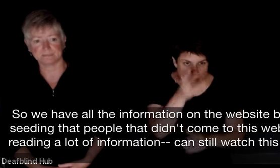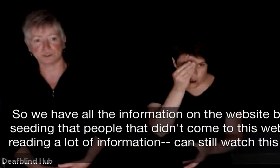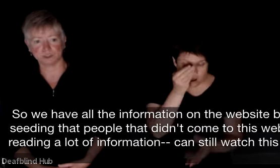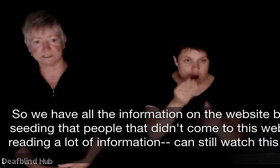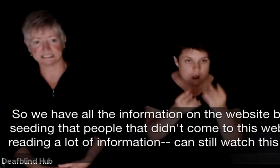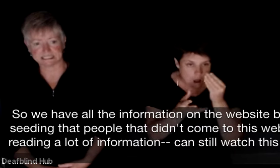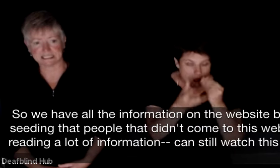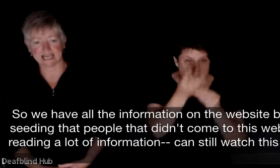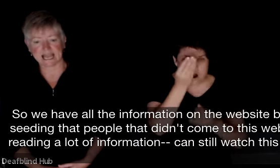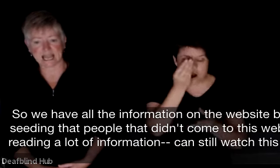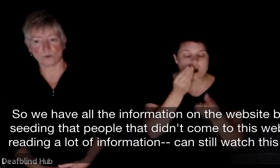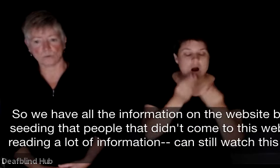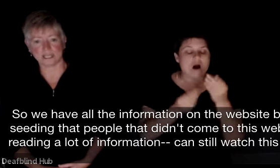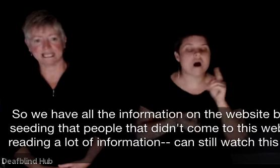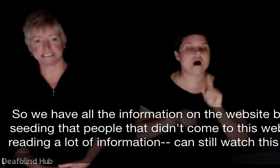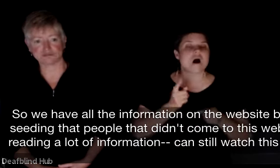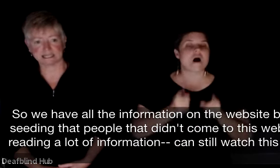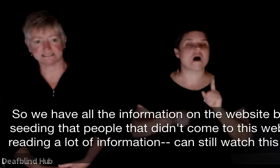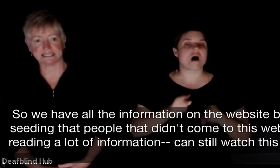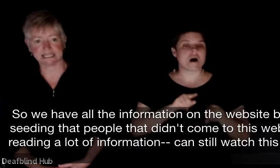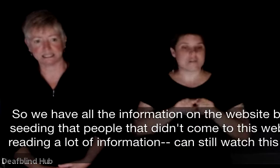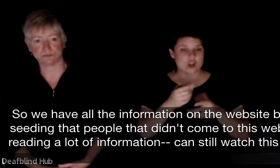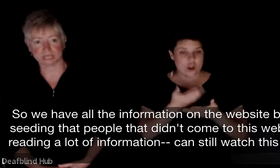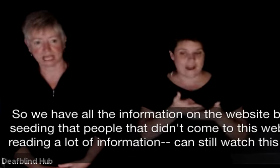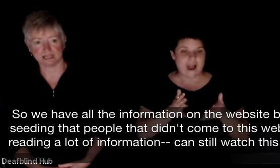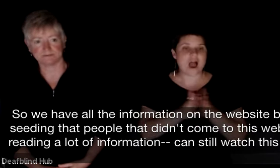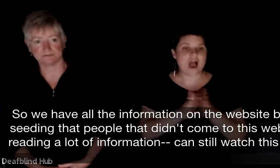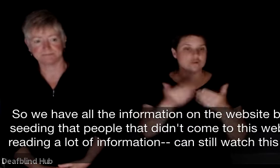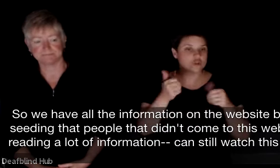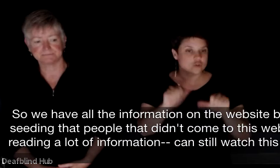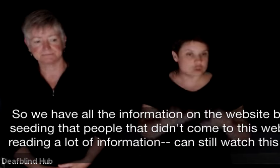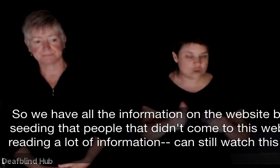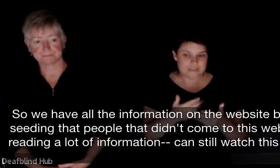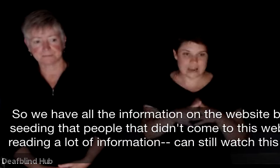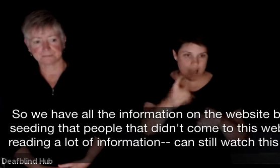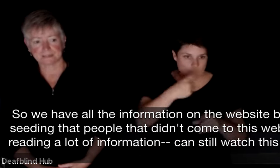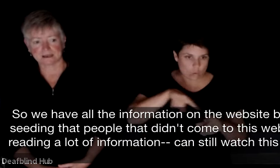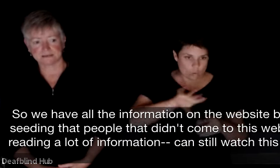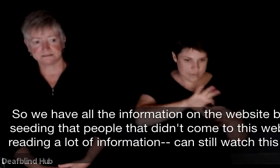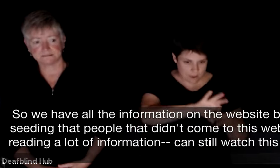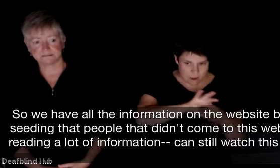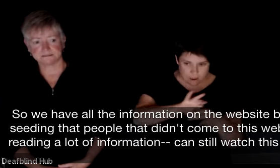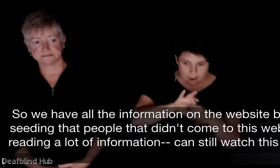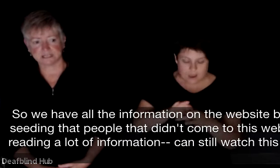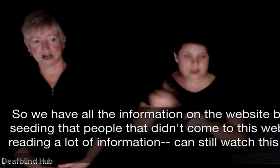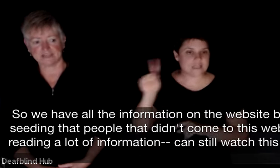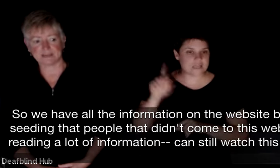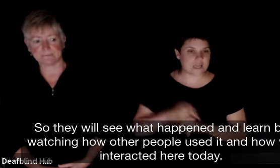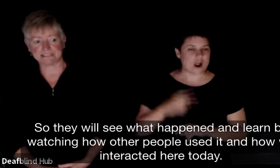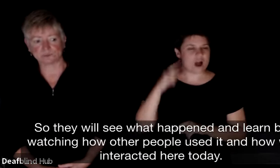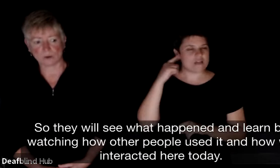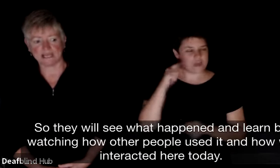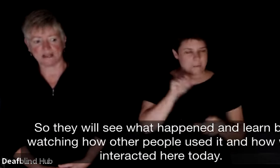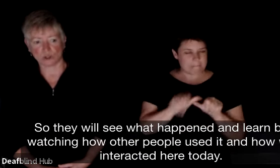it and how we interacted here today. And I think it's the best way to learn